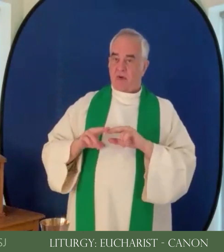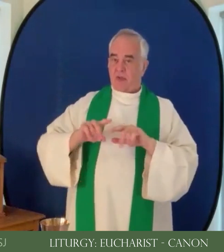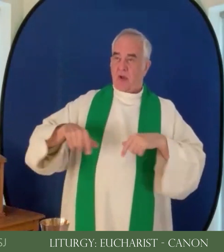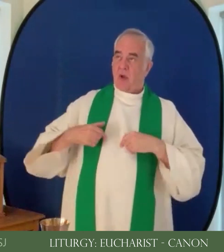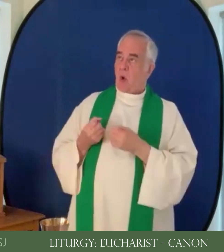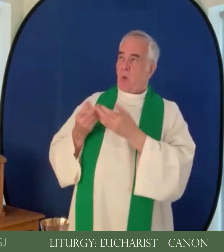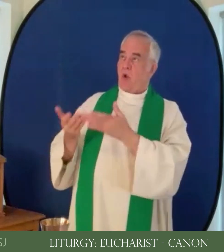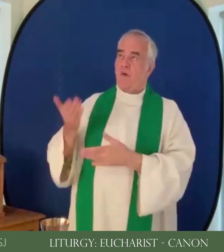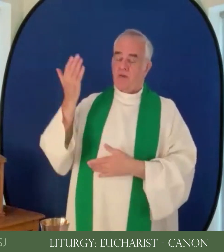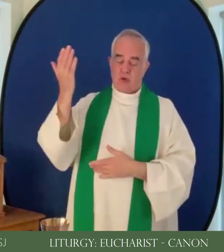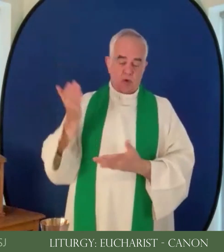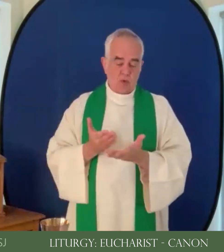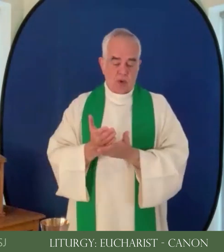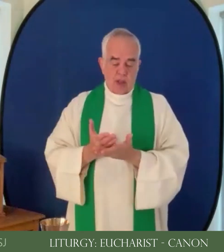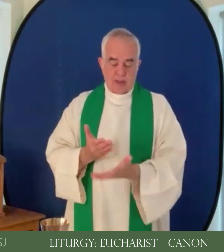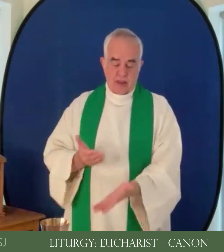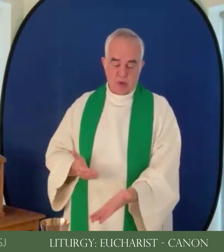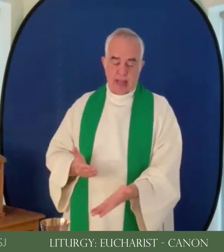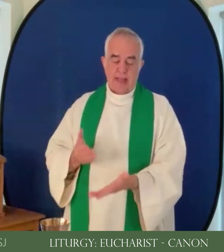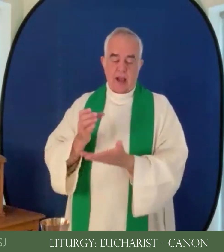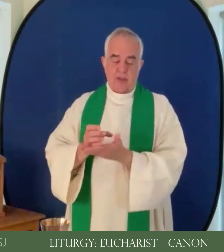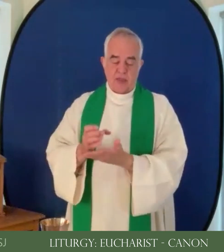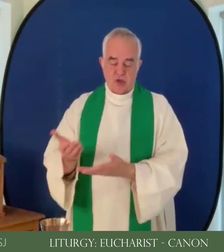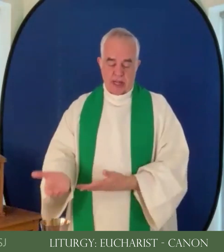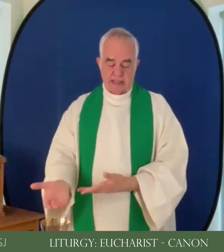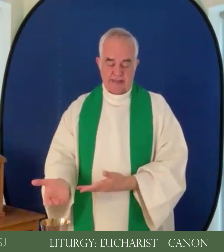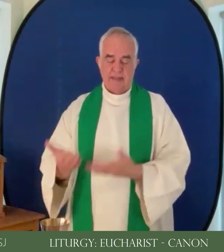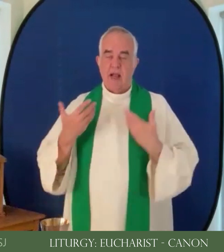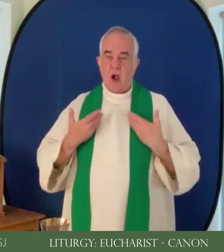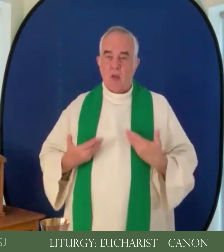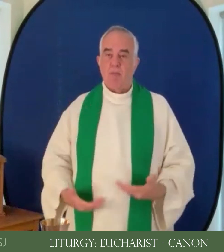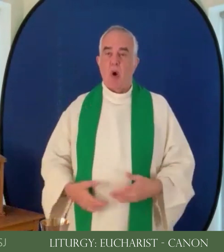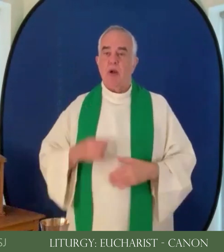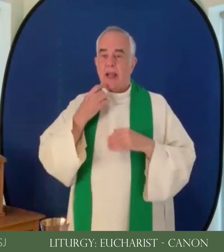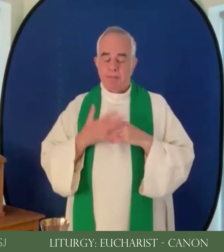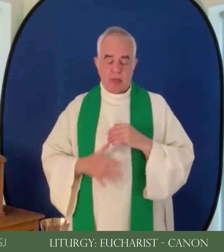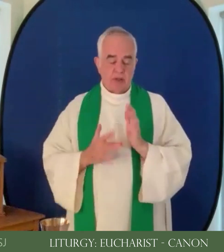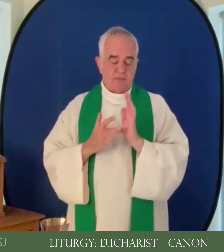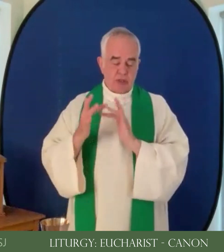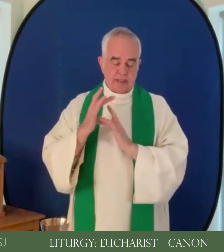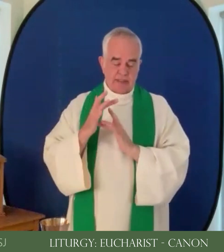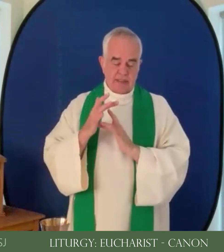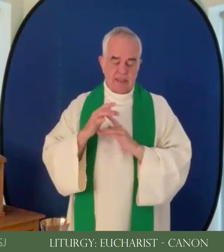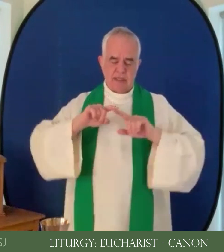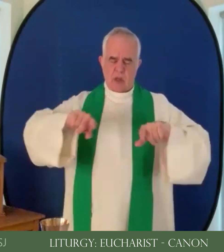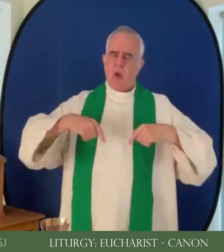Father, we offer you this bread, this chalice, the body and blood of Jesus.